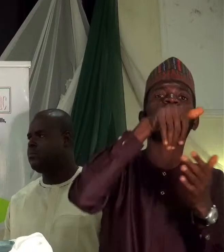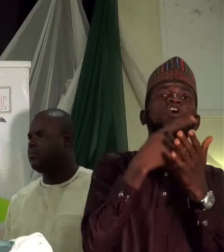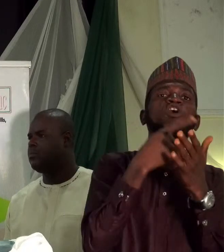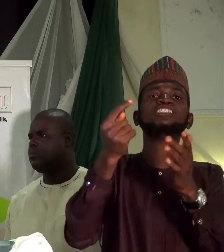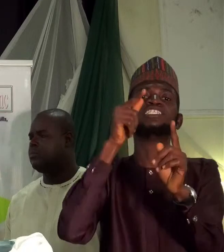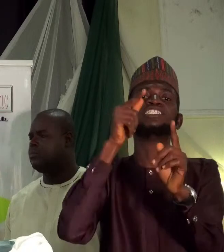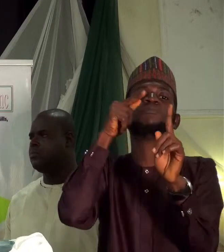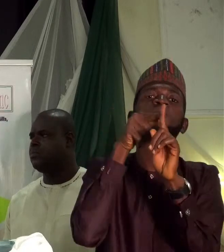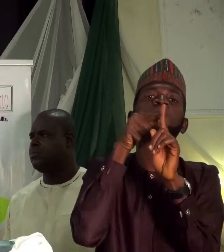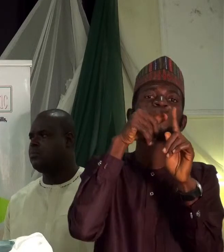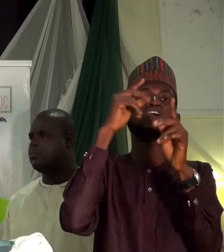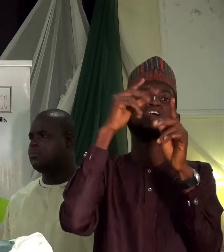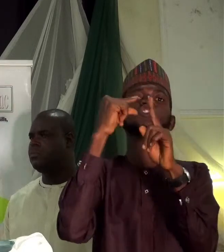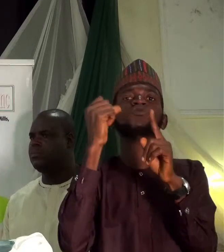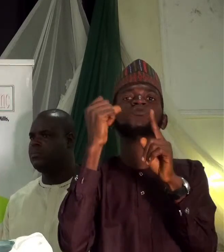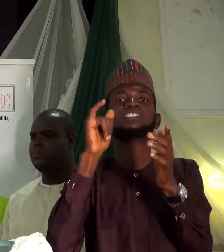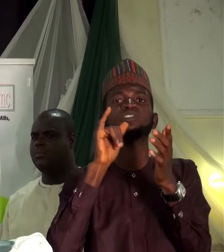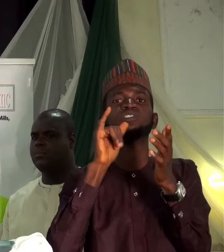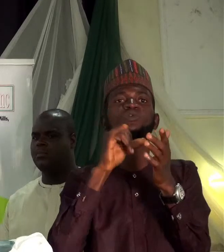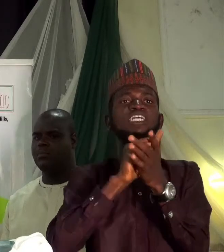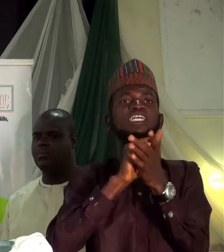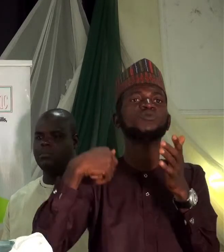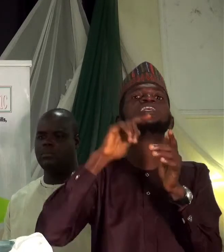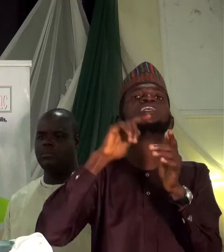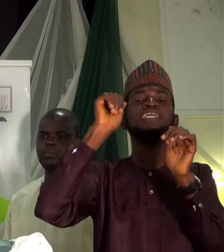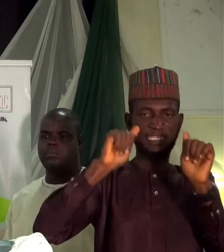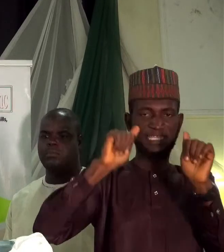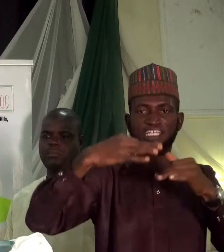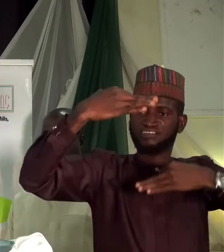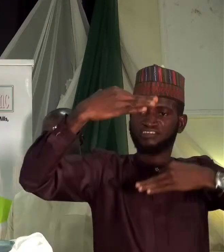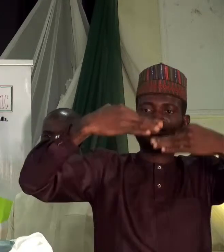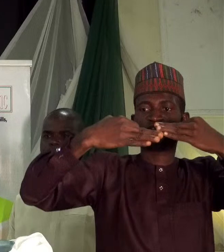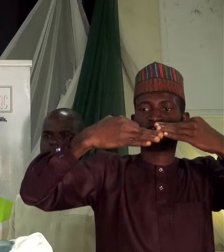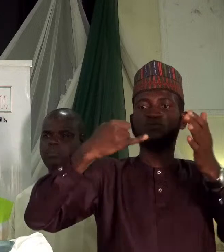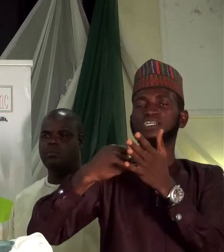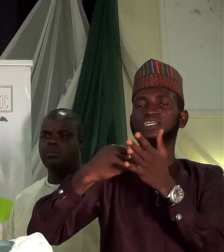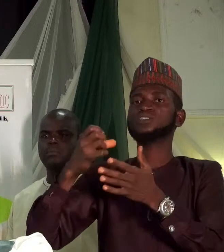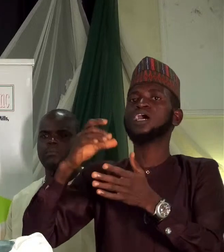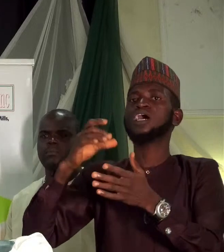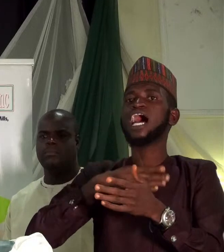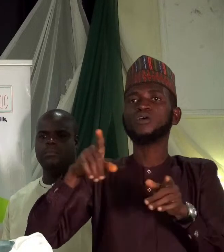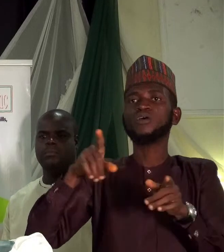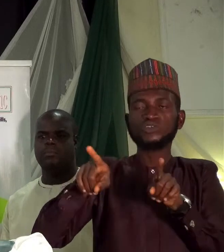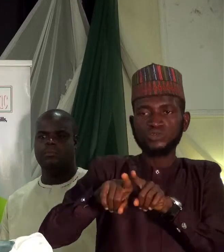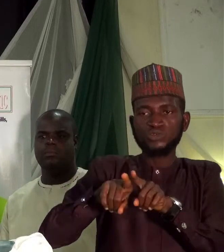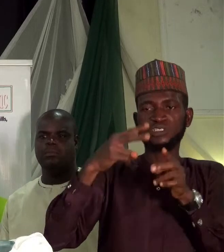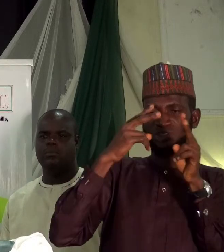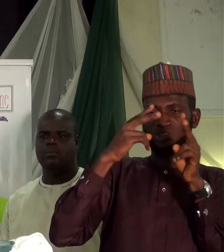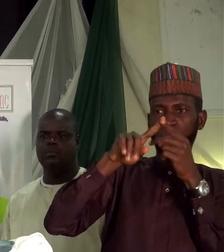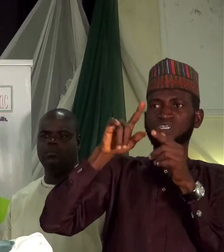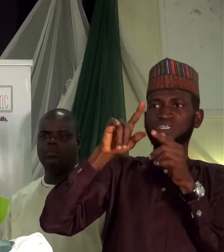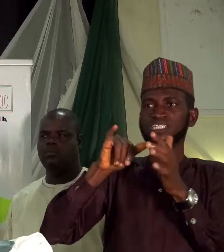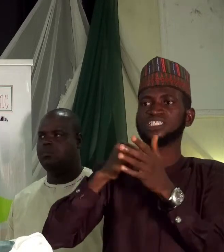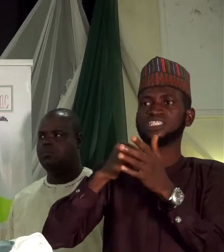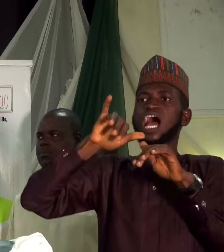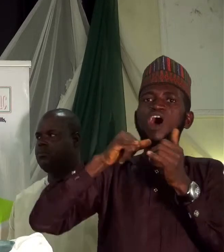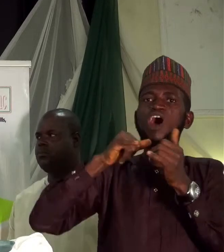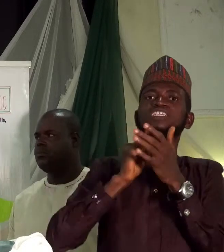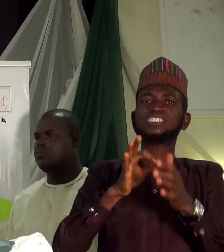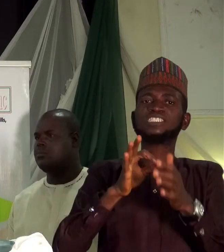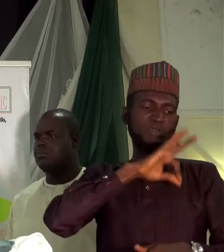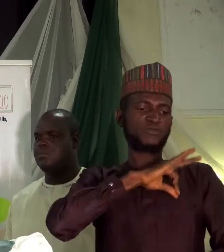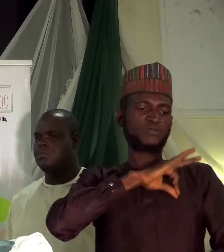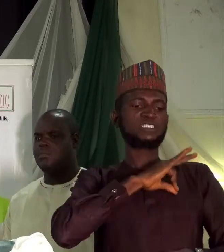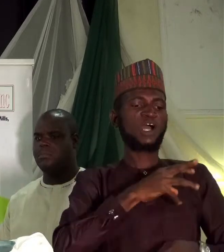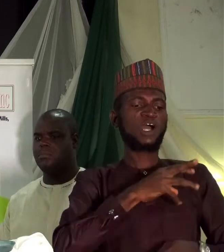generally koni kaluku wa ojo wo ka wa wo bo ni se je ona bayo si dagbasoke ta n fe